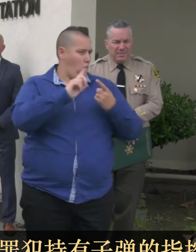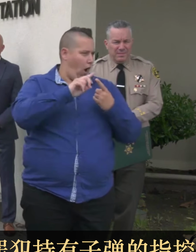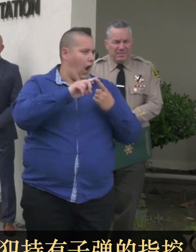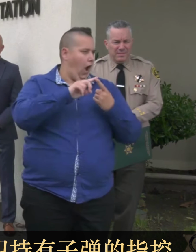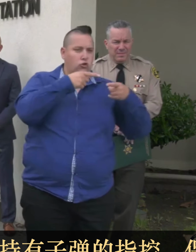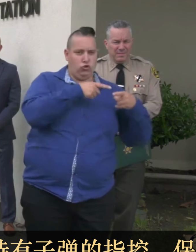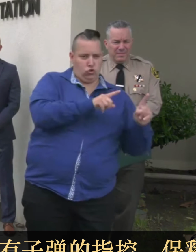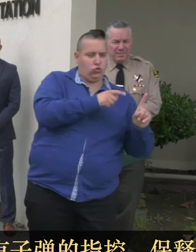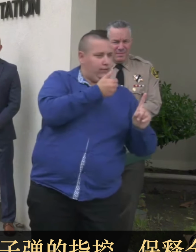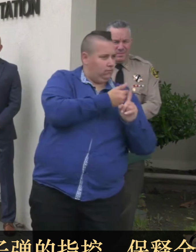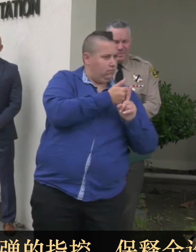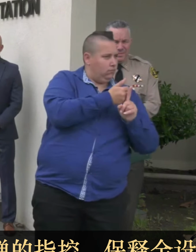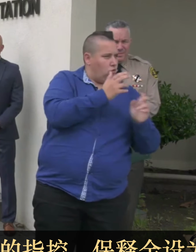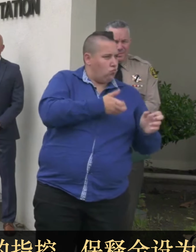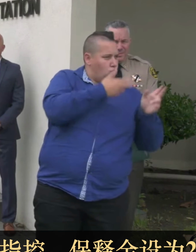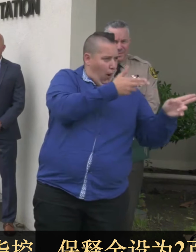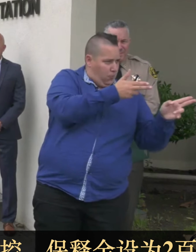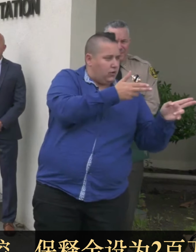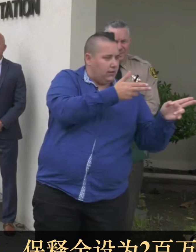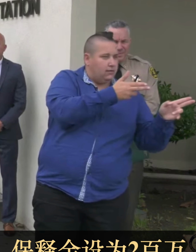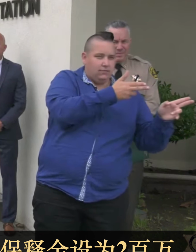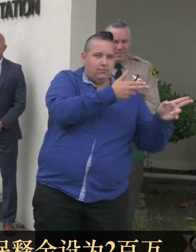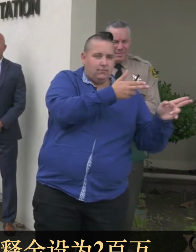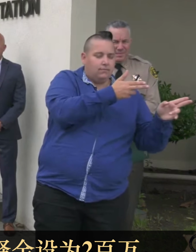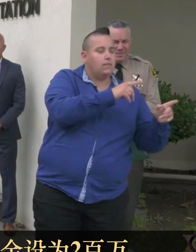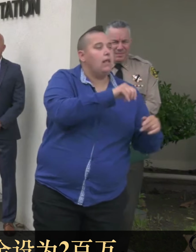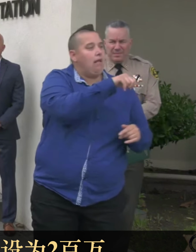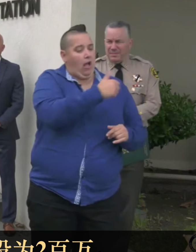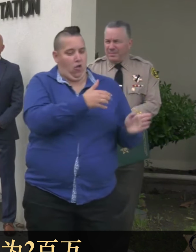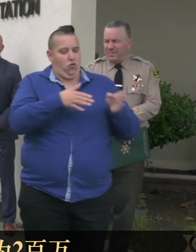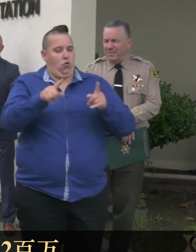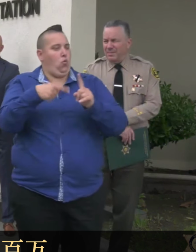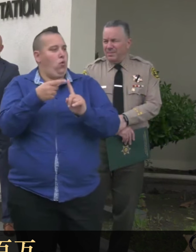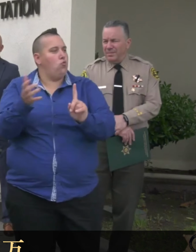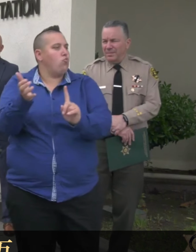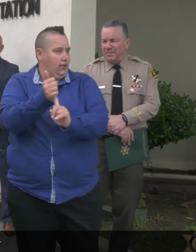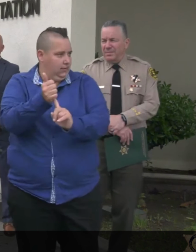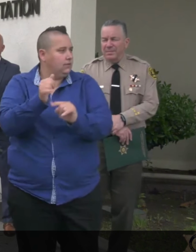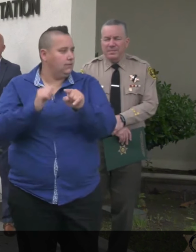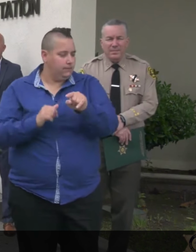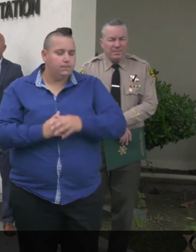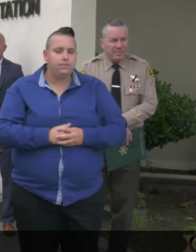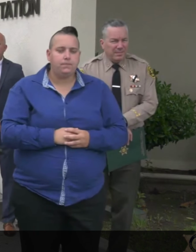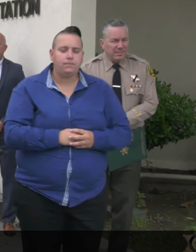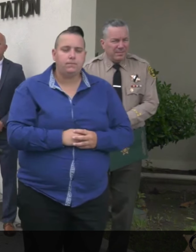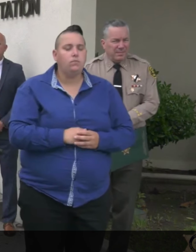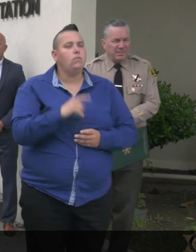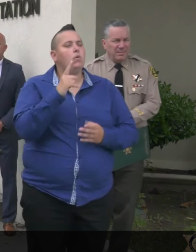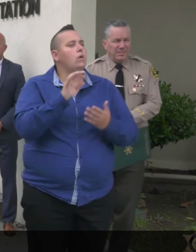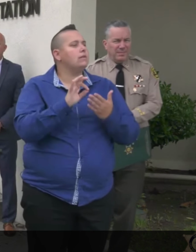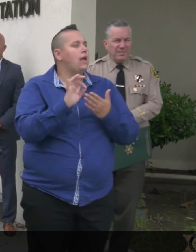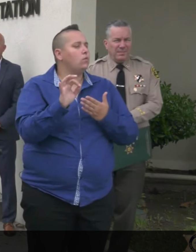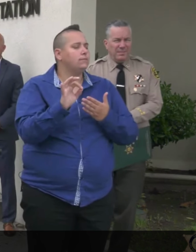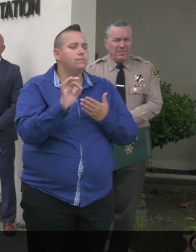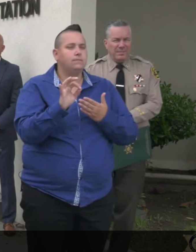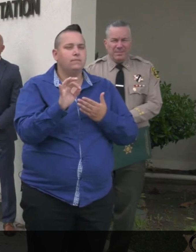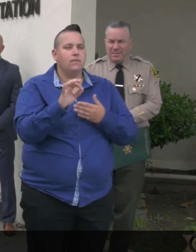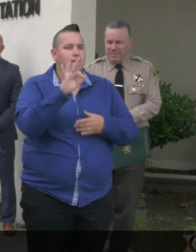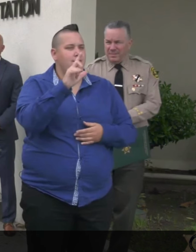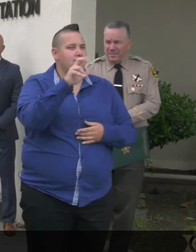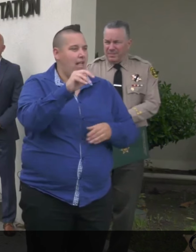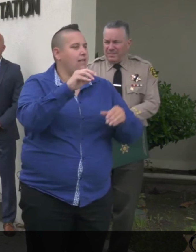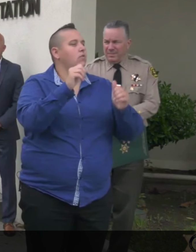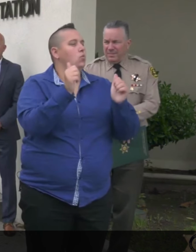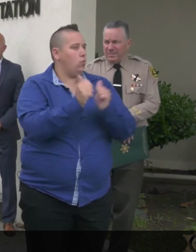be during the commission of the robbery and assault of our victim and when he was taken into custody. We also have one count of felon